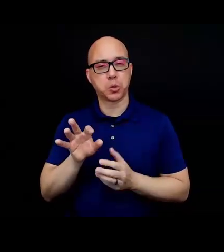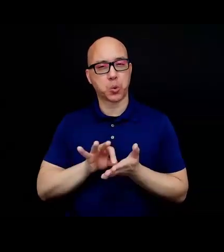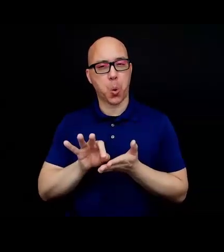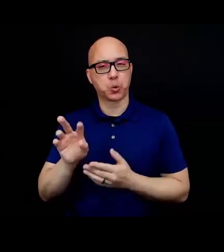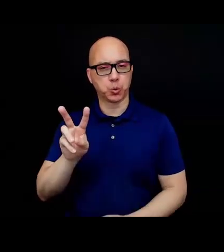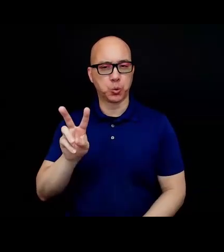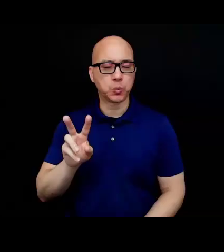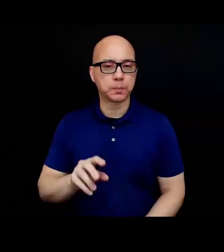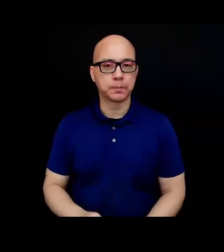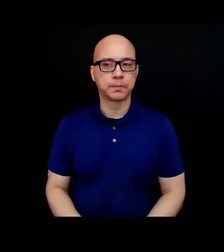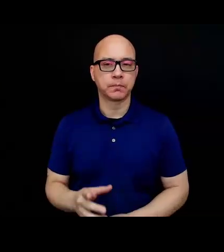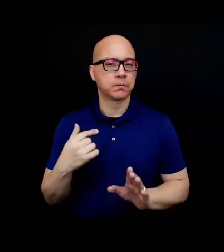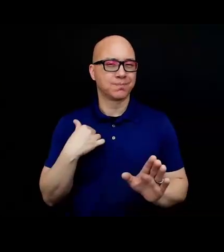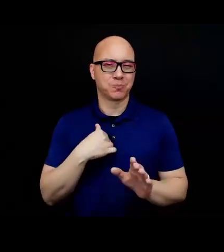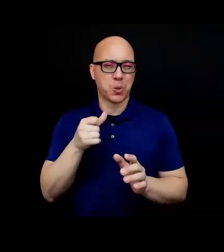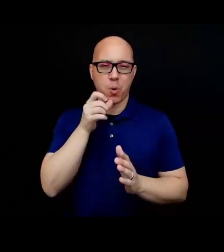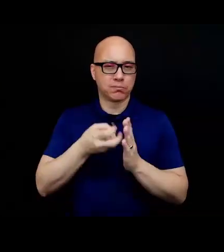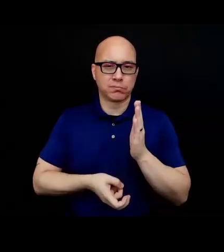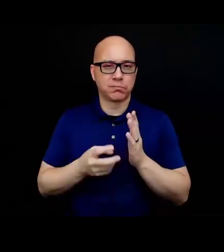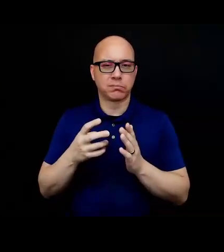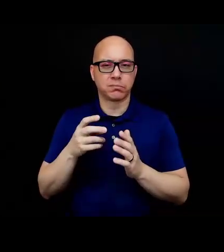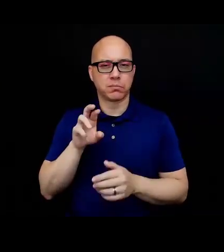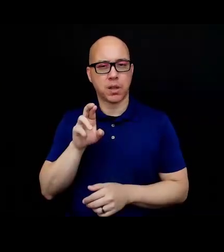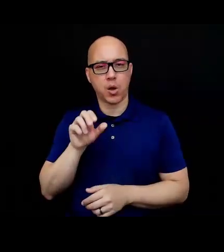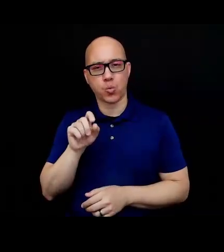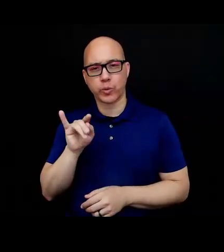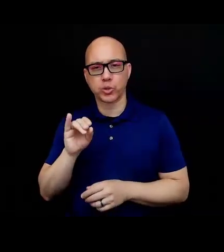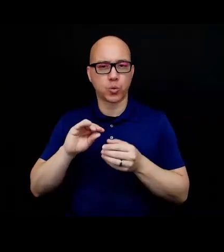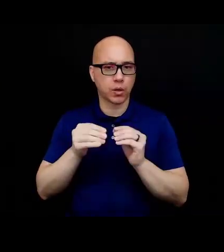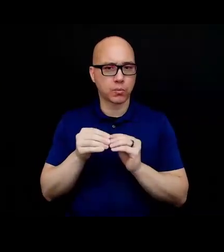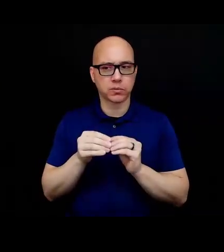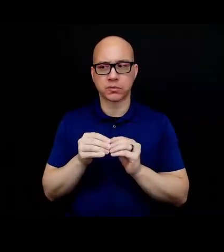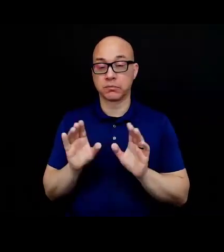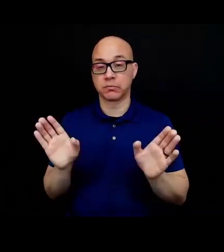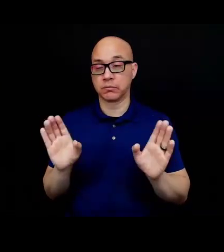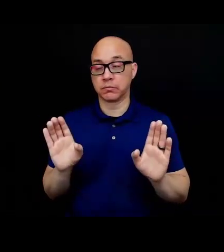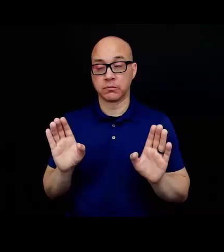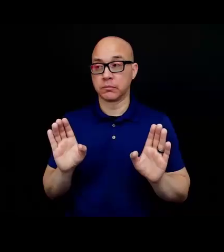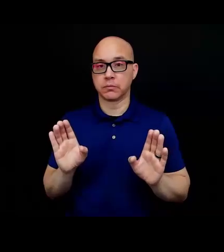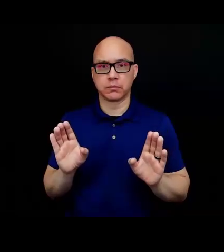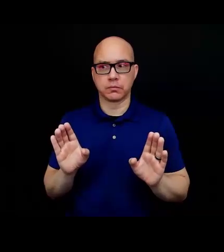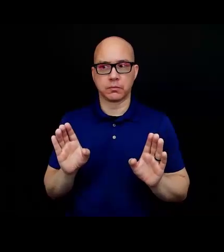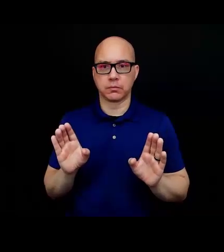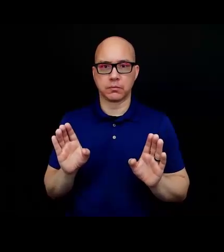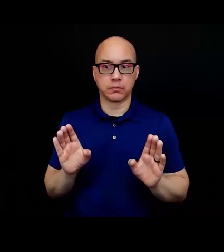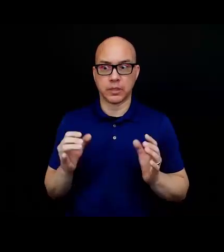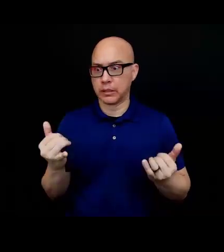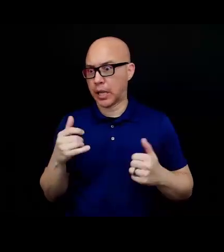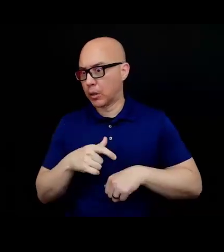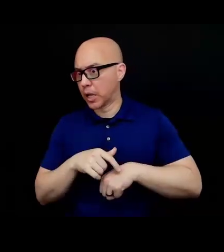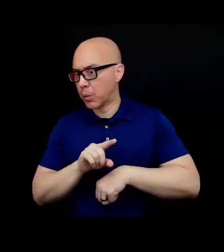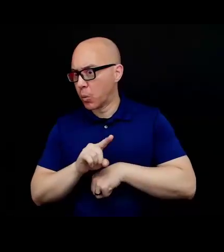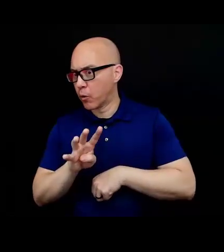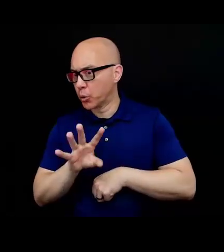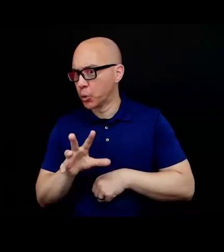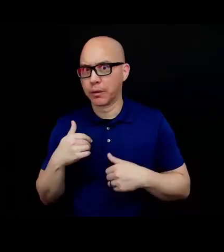the ratio numbers and all of that, because oh my God, it's 1:42. Only have